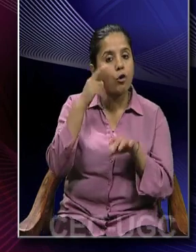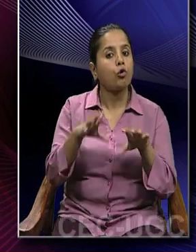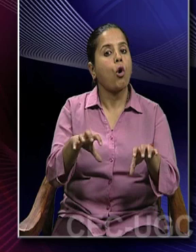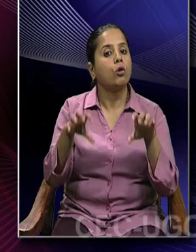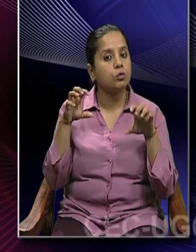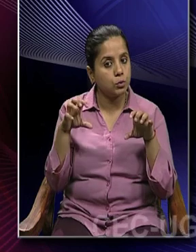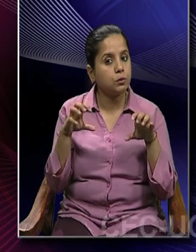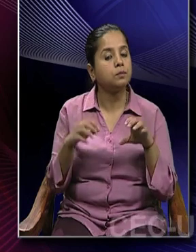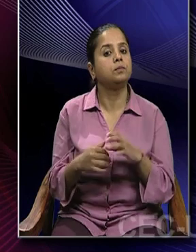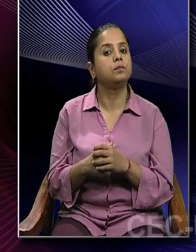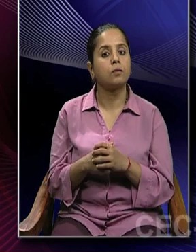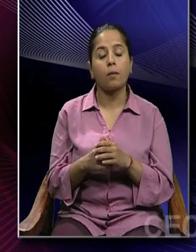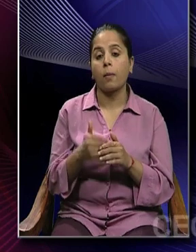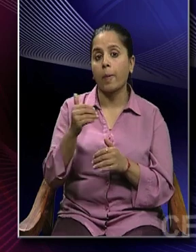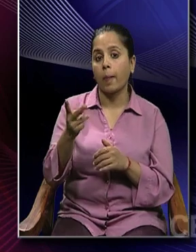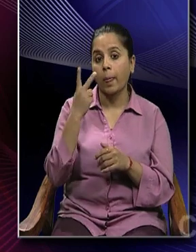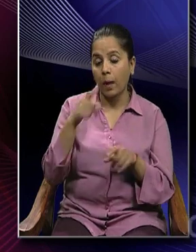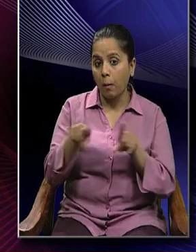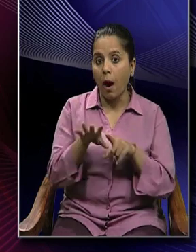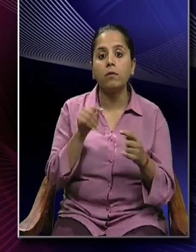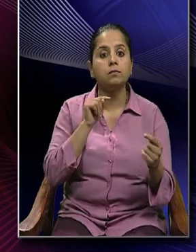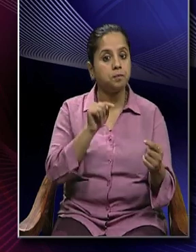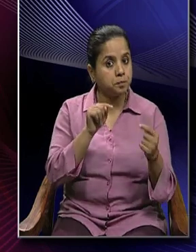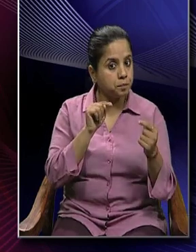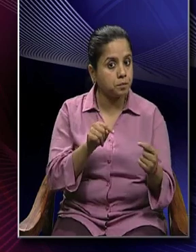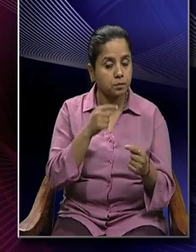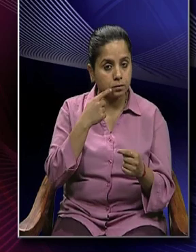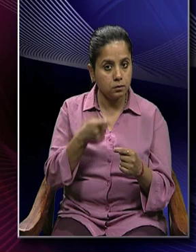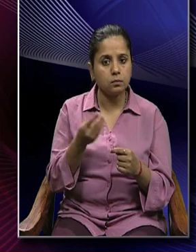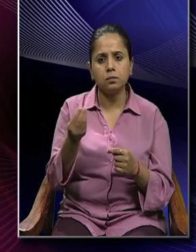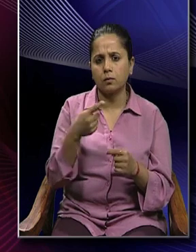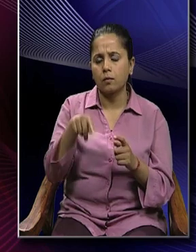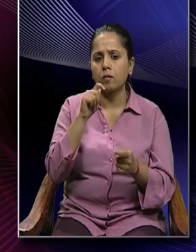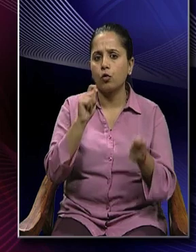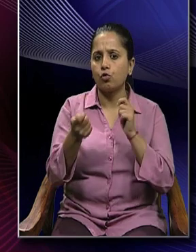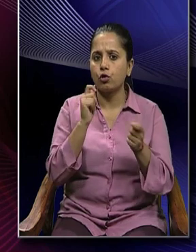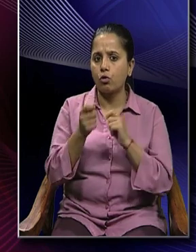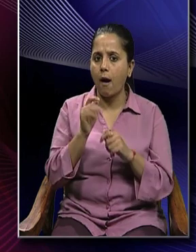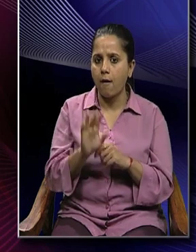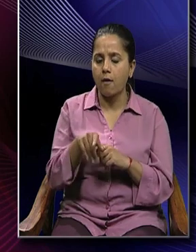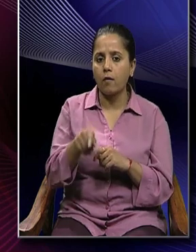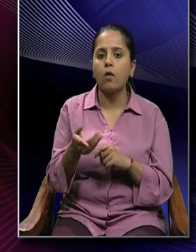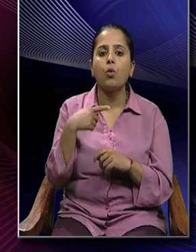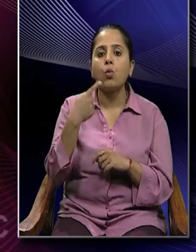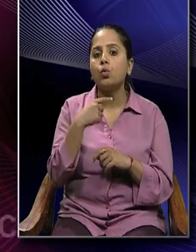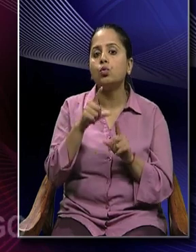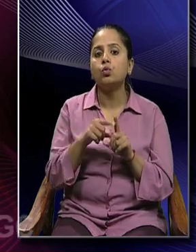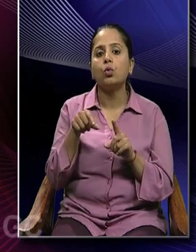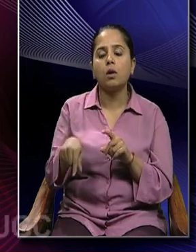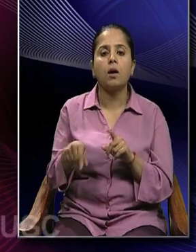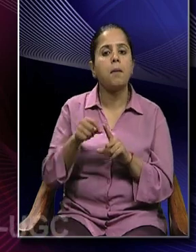constitution, and it was being also argued that these kinds of amendments which were being done by the parliament, they